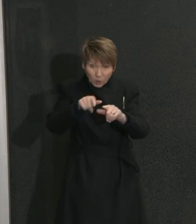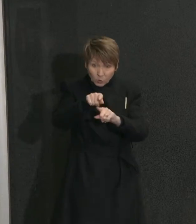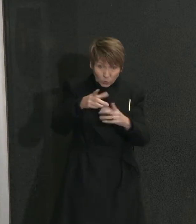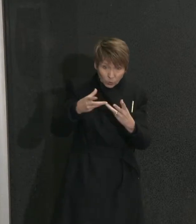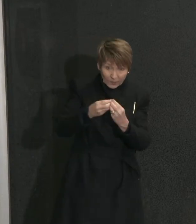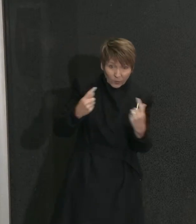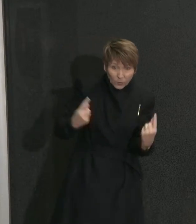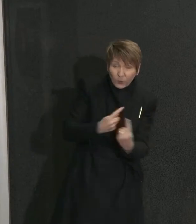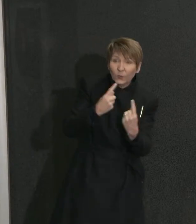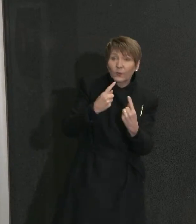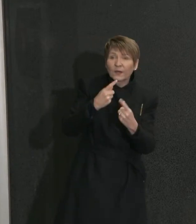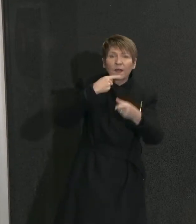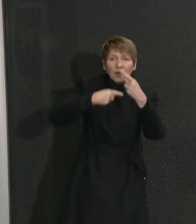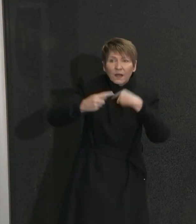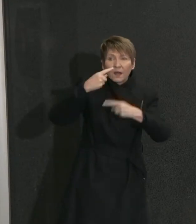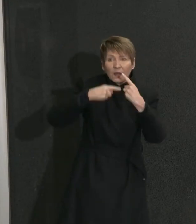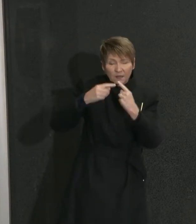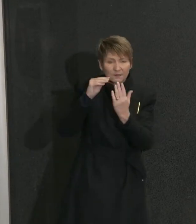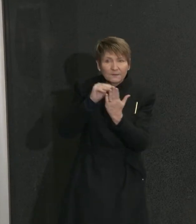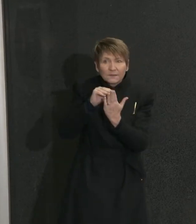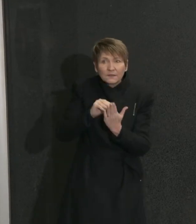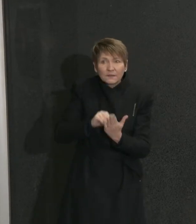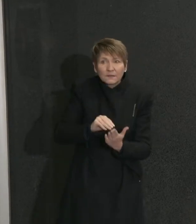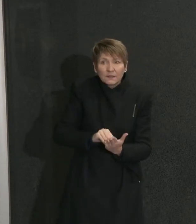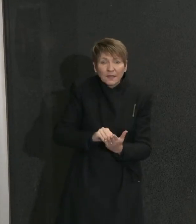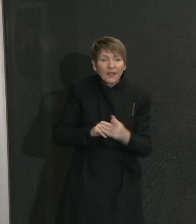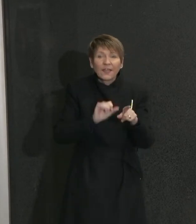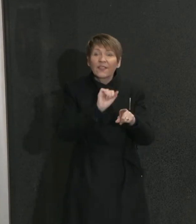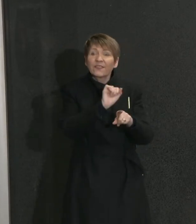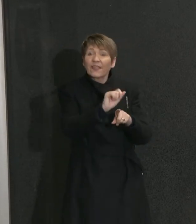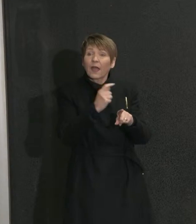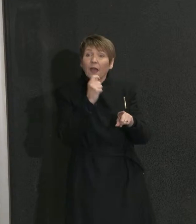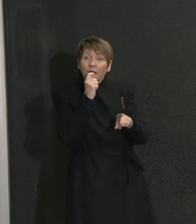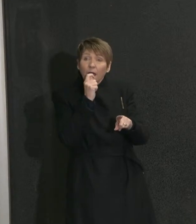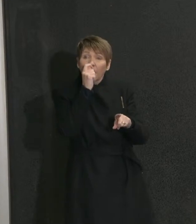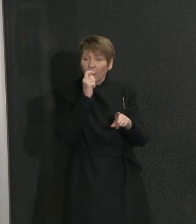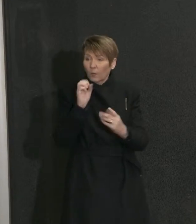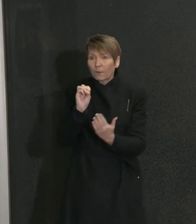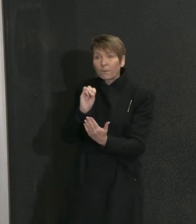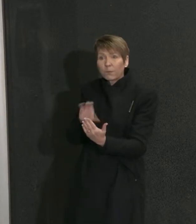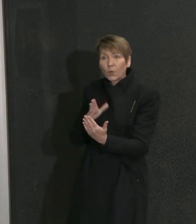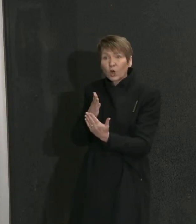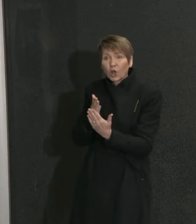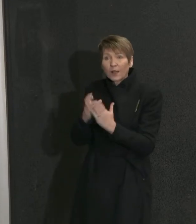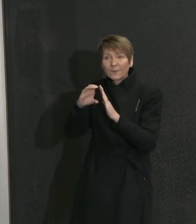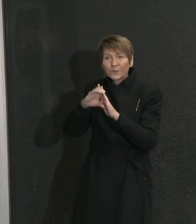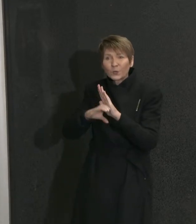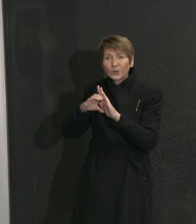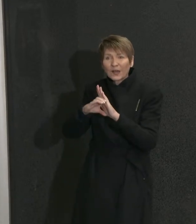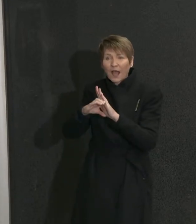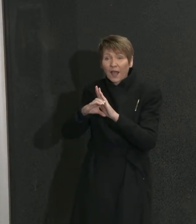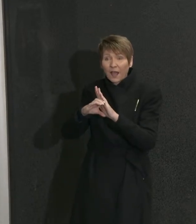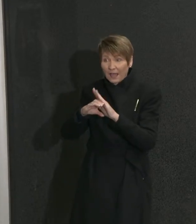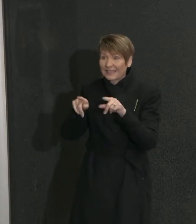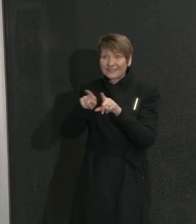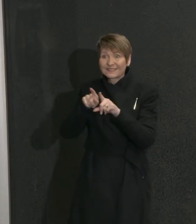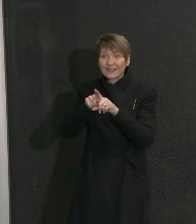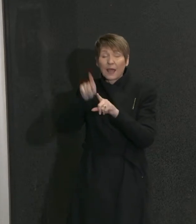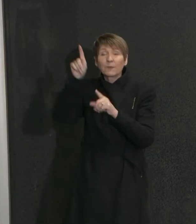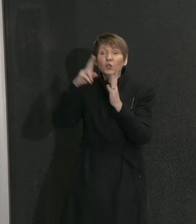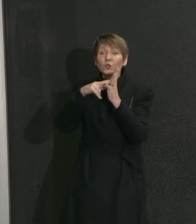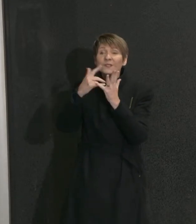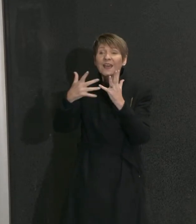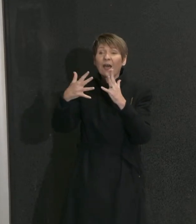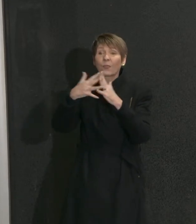when it comes time to make some very difficult decisions in the future. But yeah, look, we have a chance that other jurisdictions in this